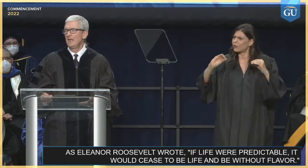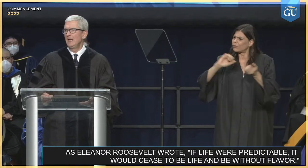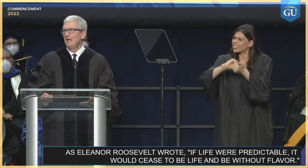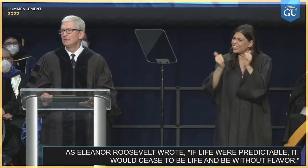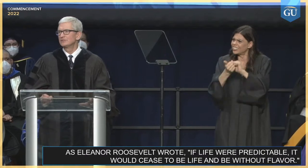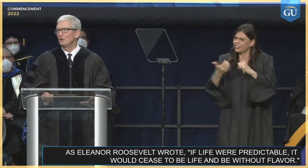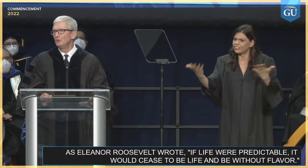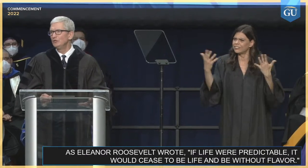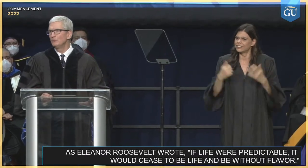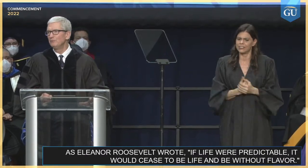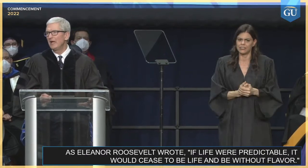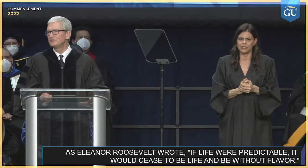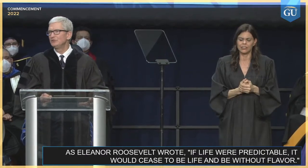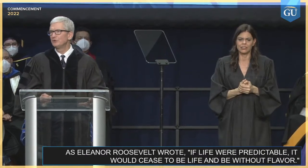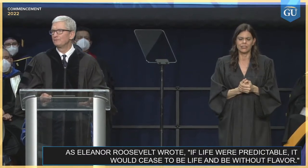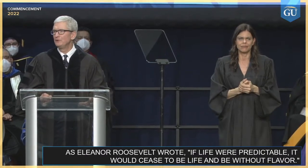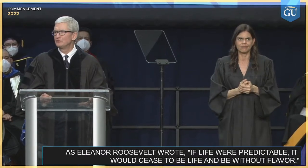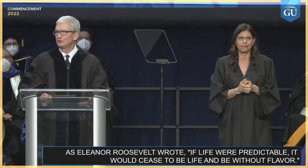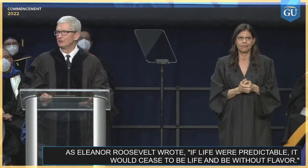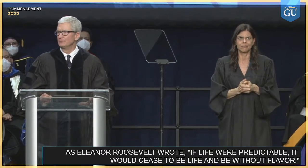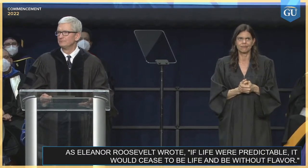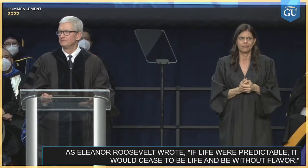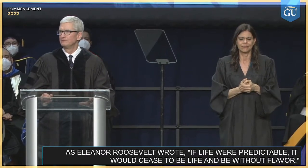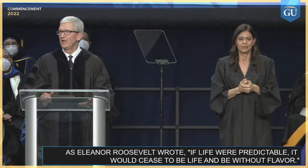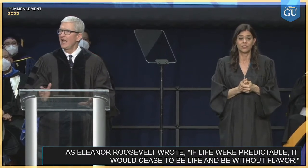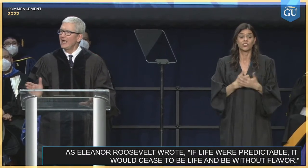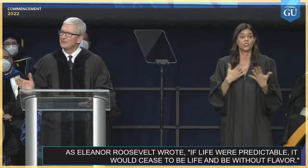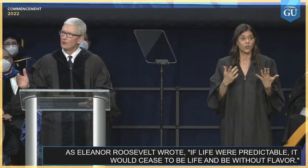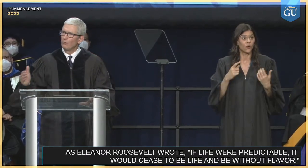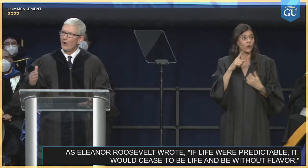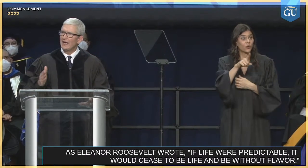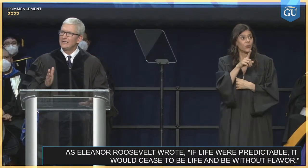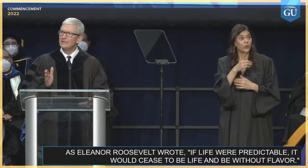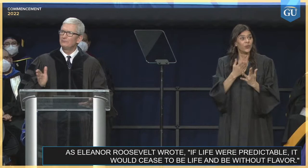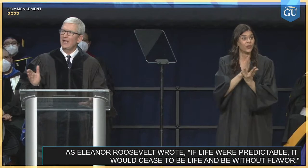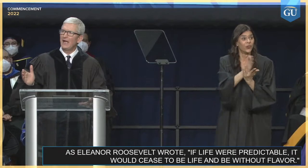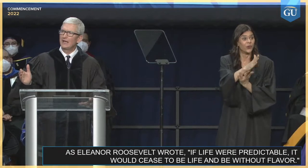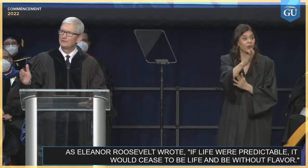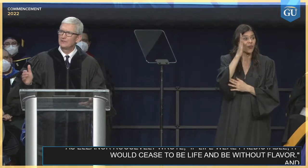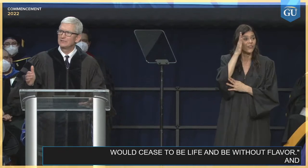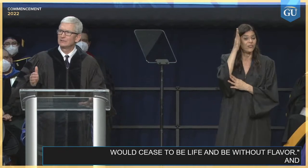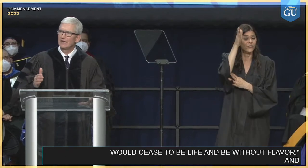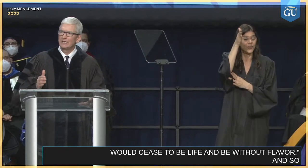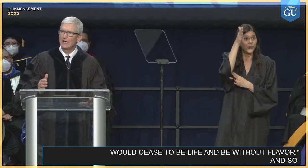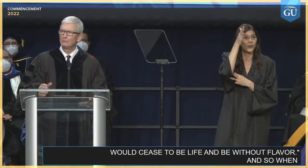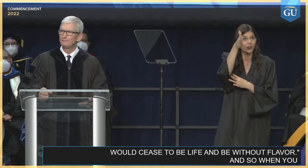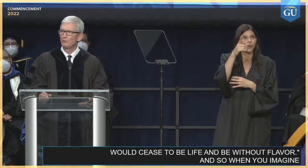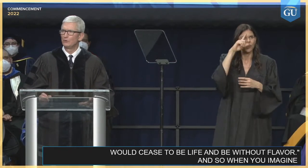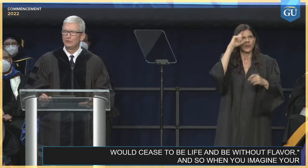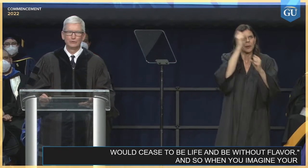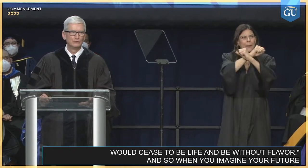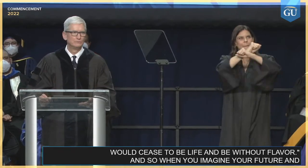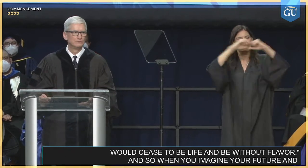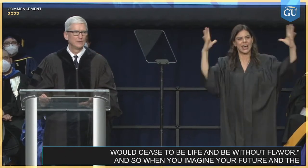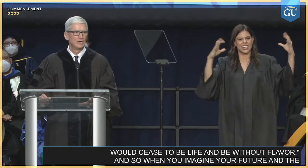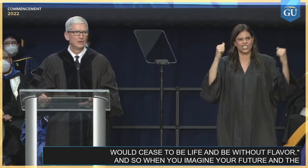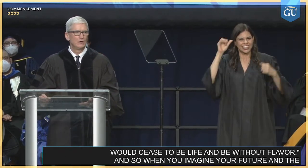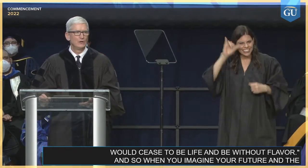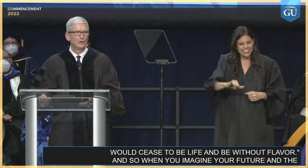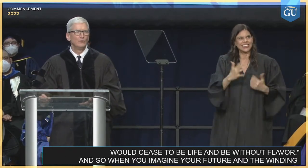And so when you imagine your future and the winding path that is laid out before you,